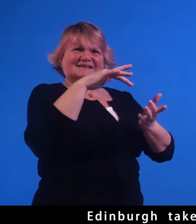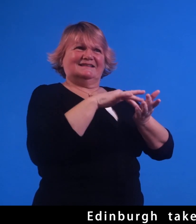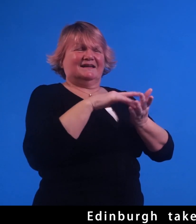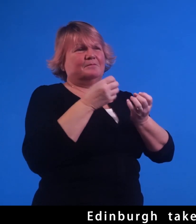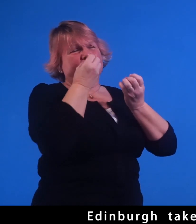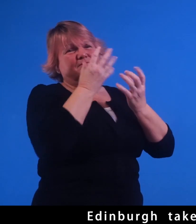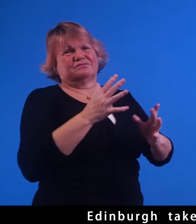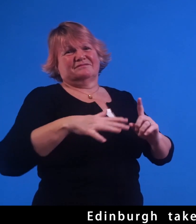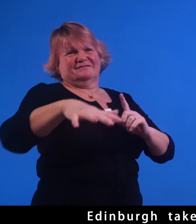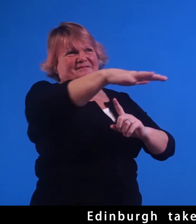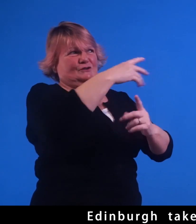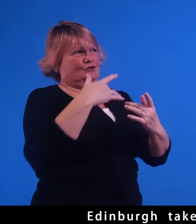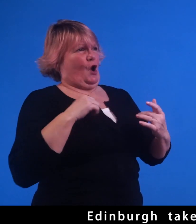beauty.